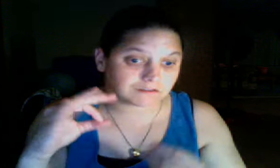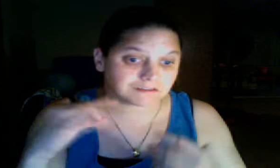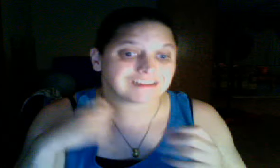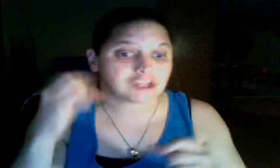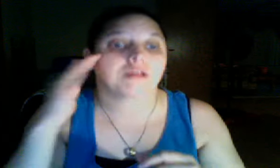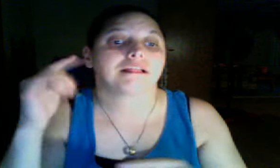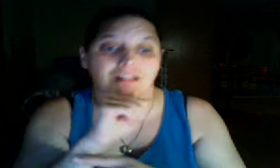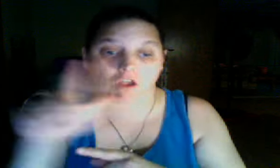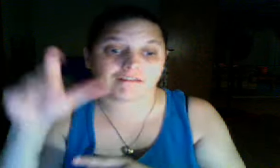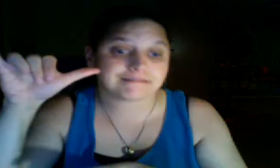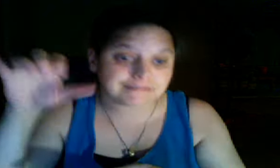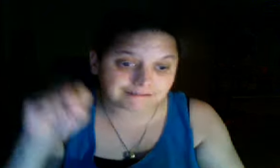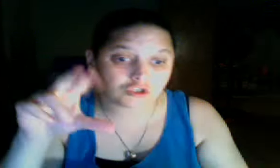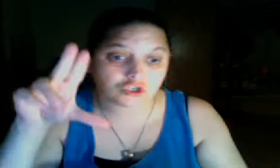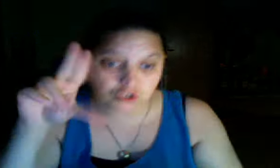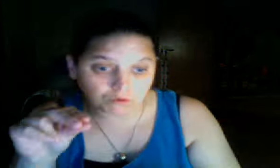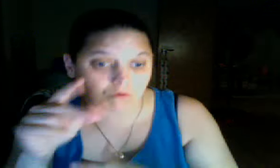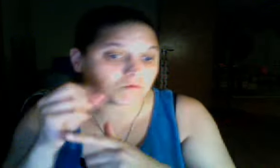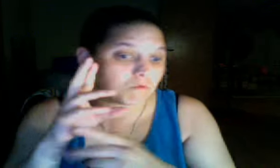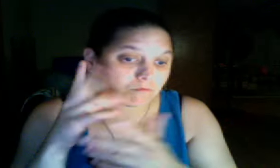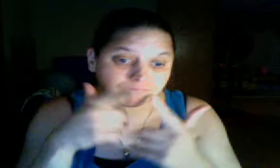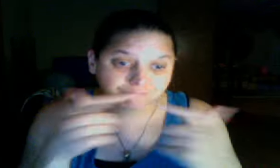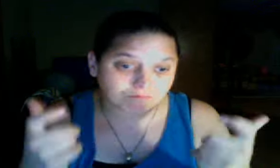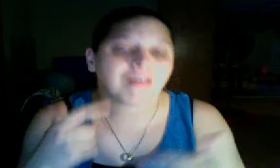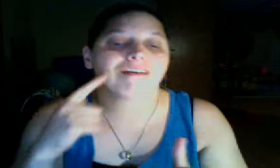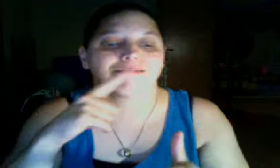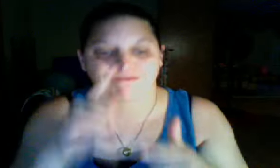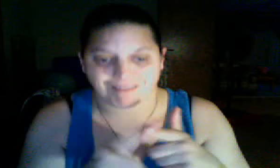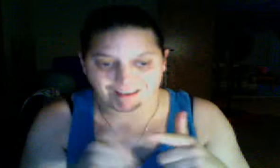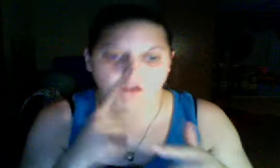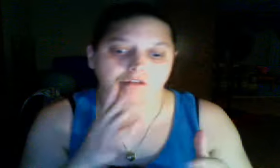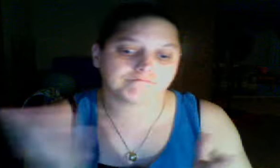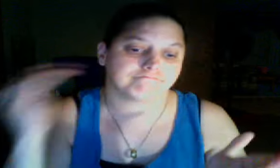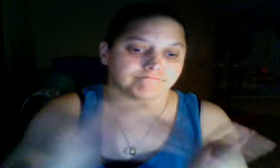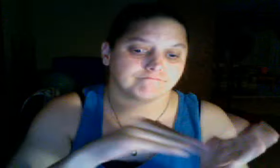Inside Gravity Falls, this is the place. Some things are